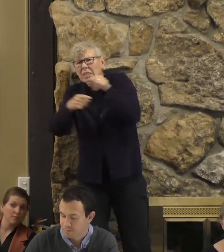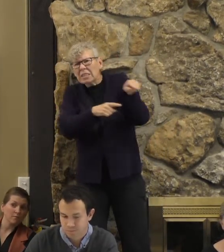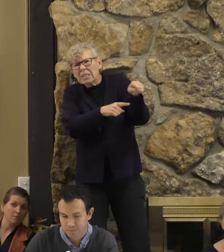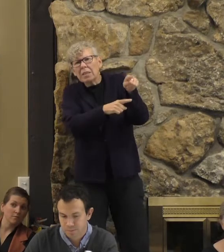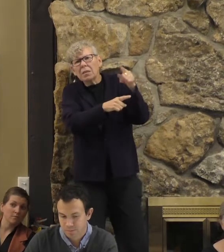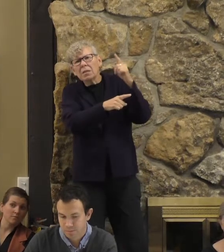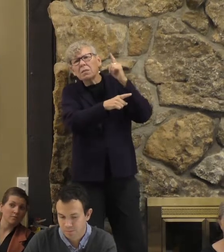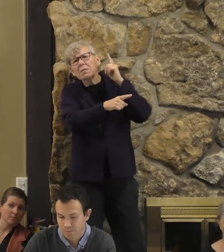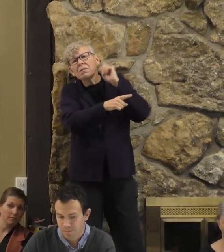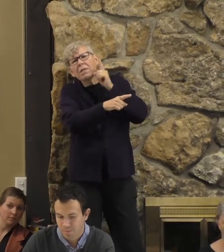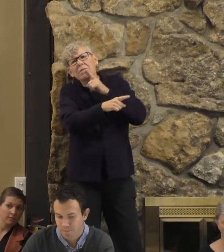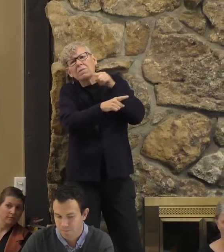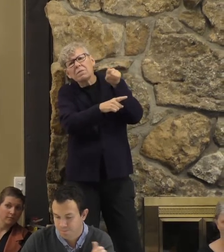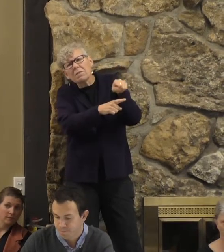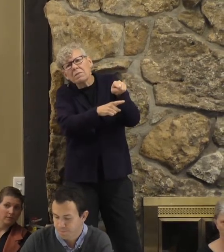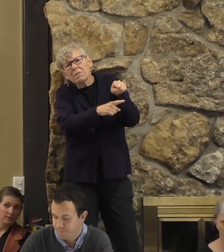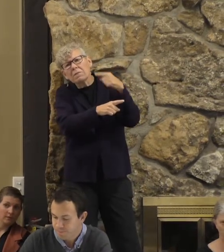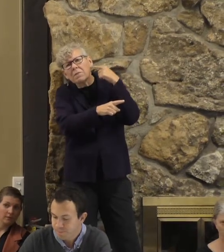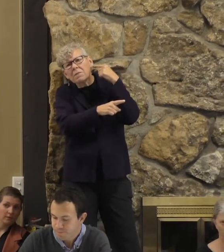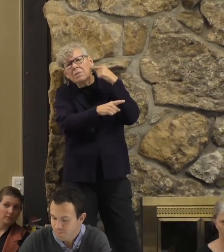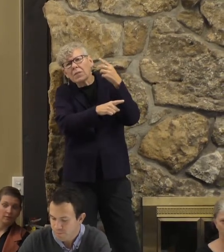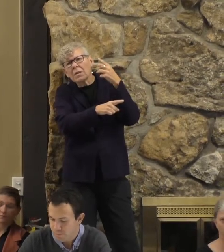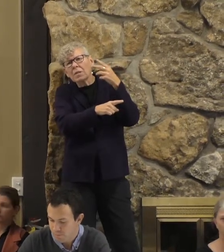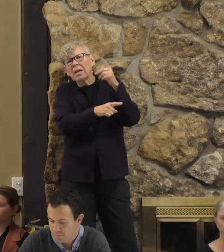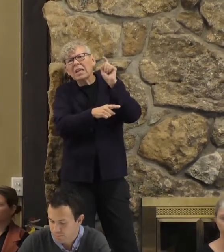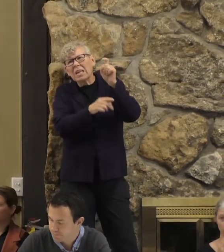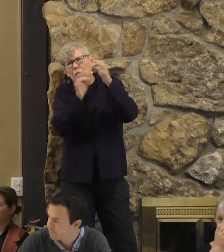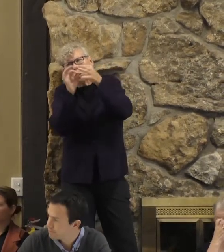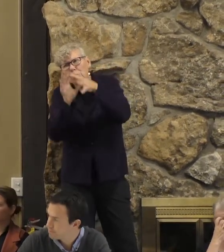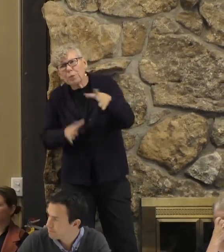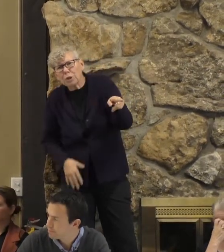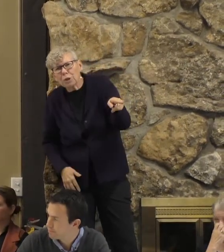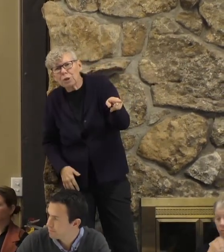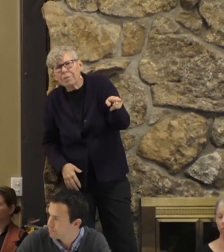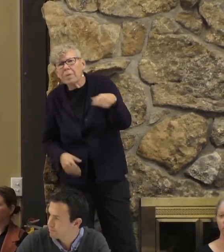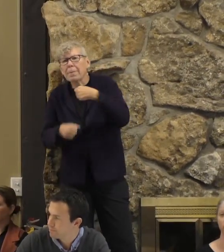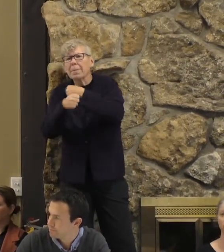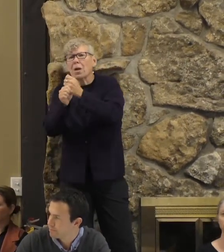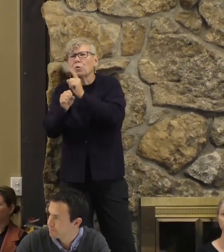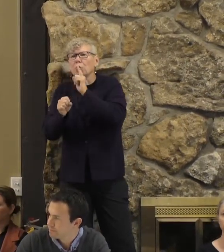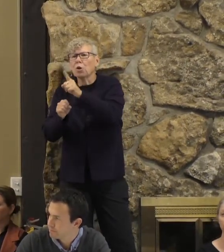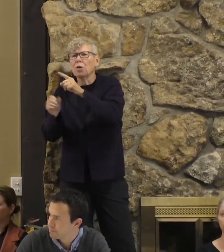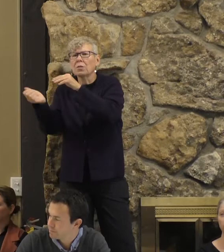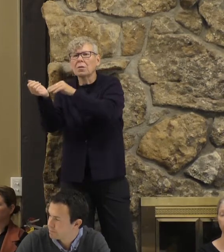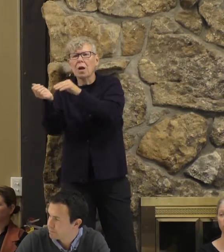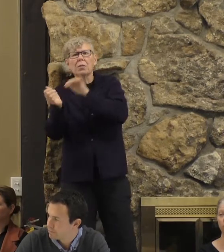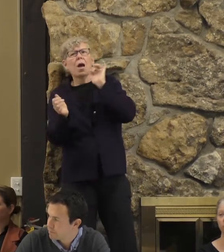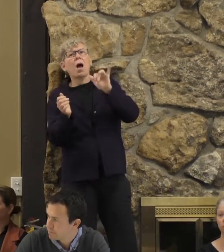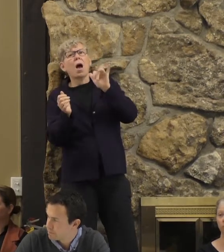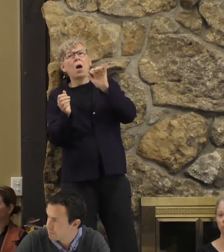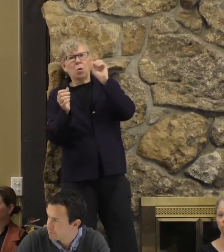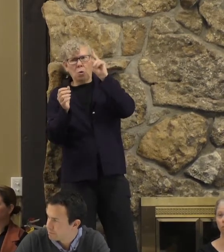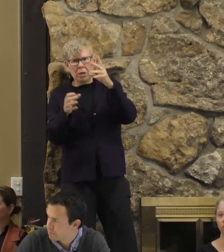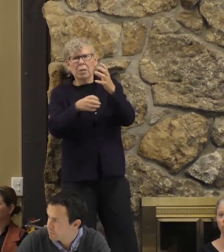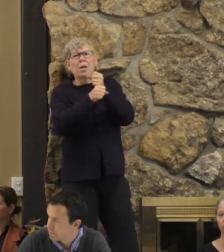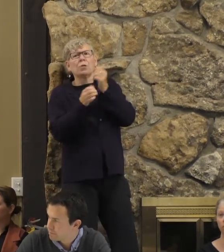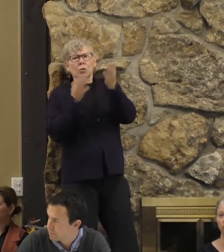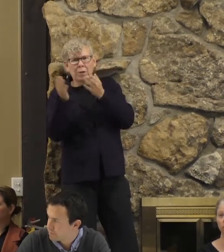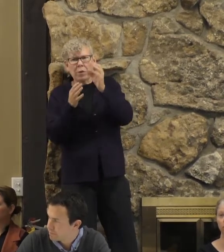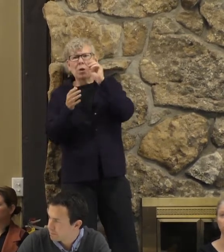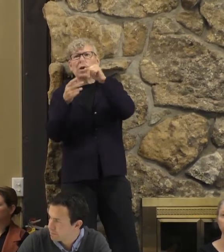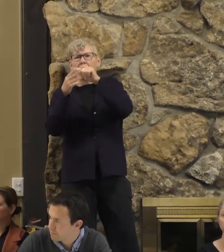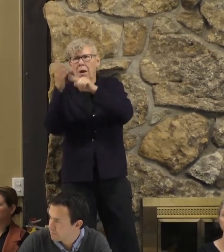interpreter, and to help ensure that those services are available when that appointment occurs. There's a lot of